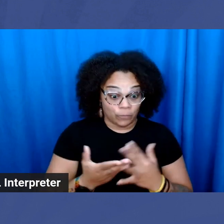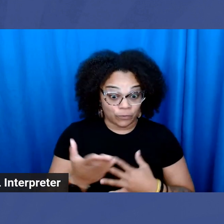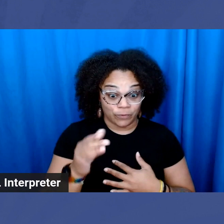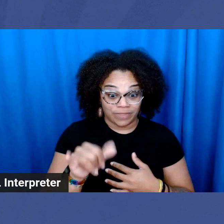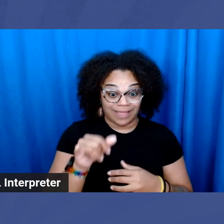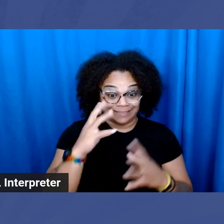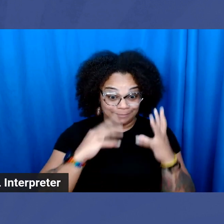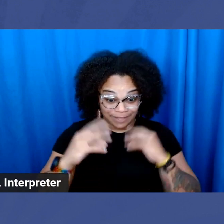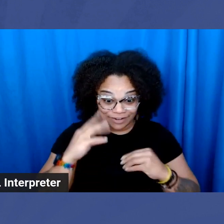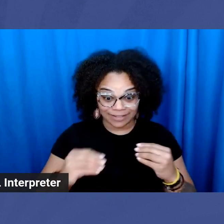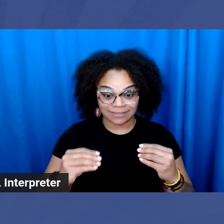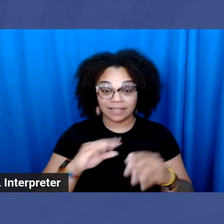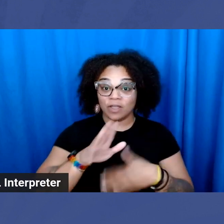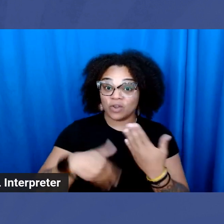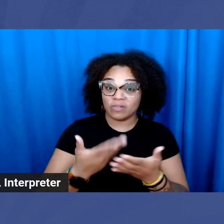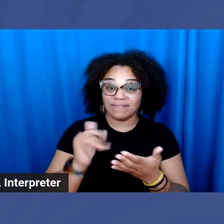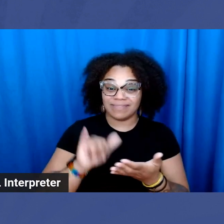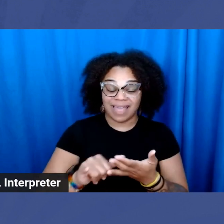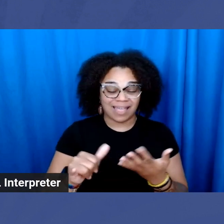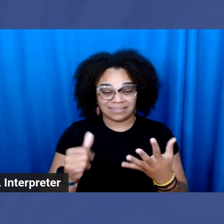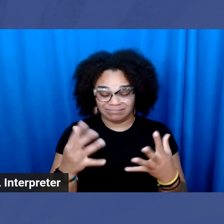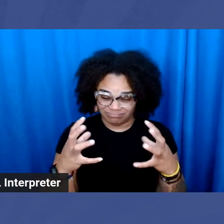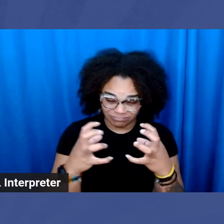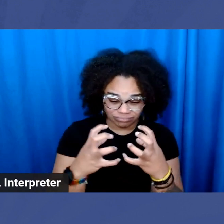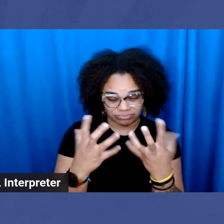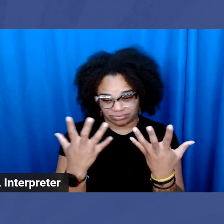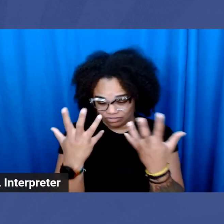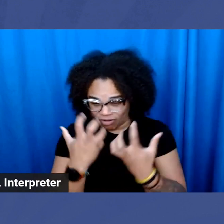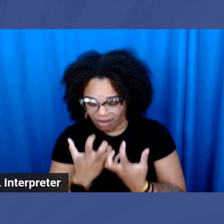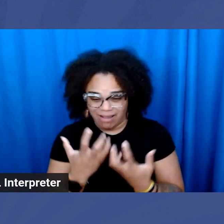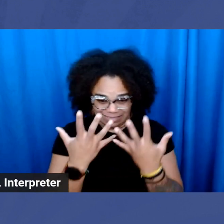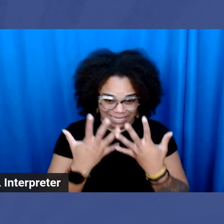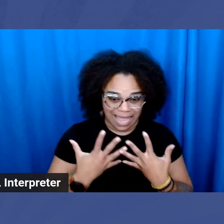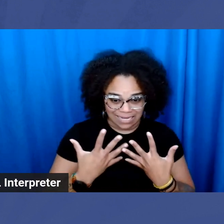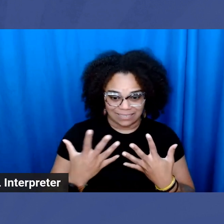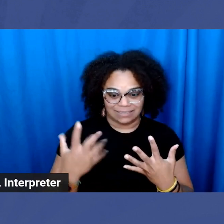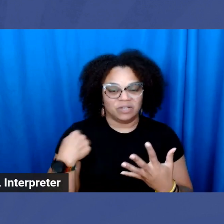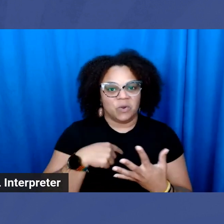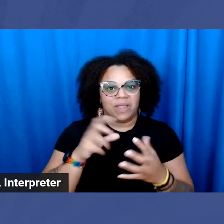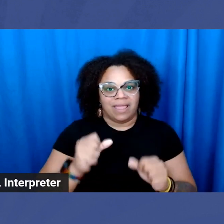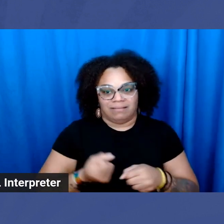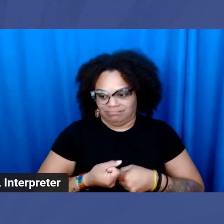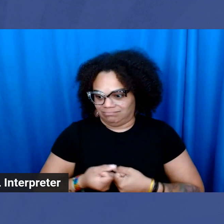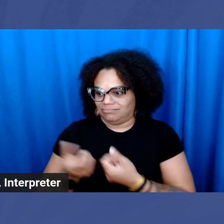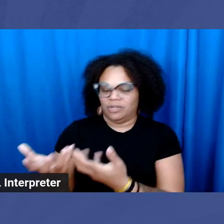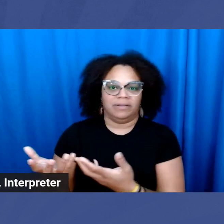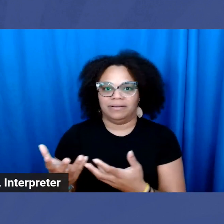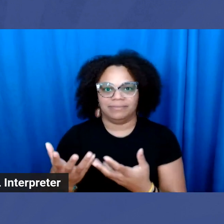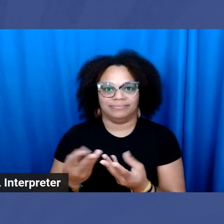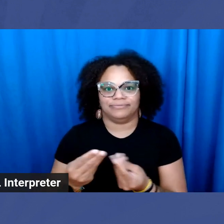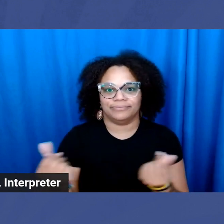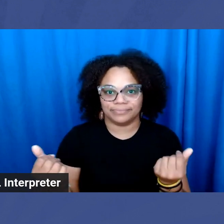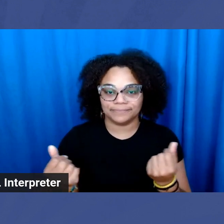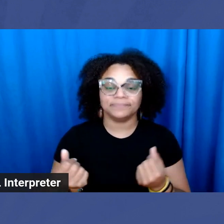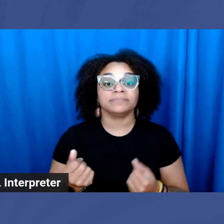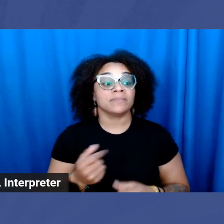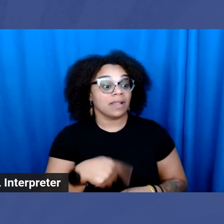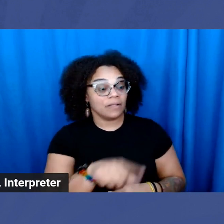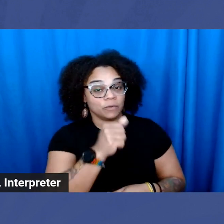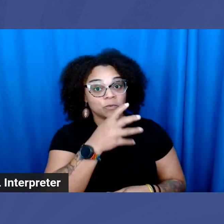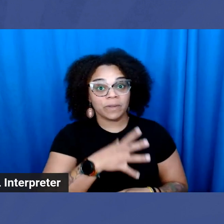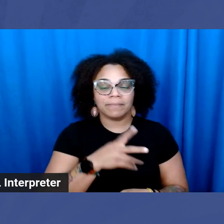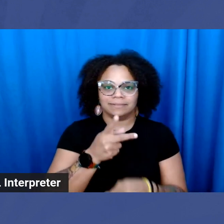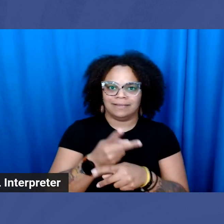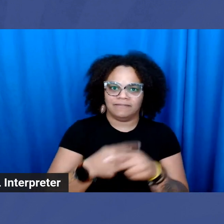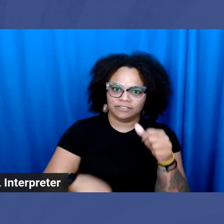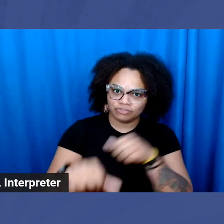letting some of the life and laughter in, she said. Thus, women at the dungeon saw themselves as caring not only for each other, but also